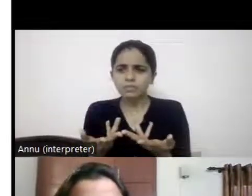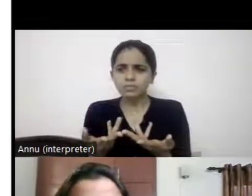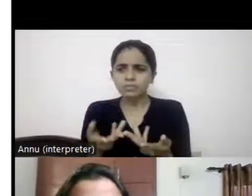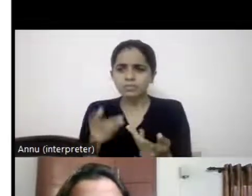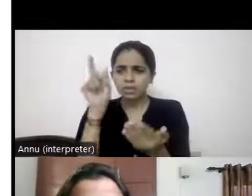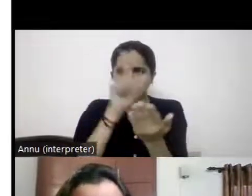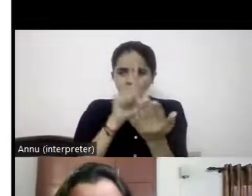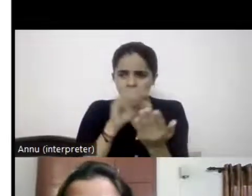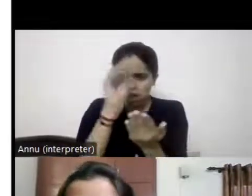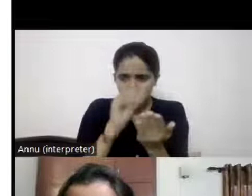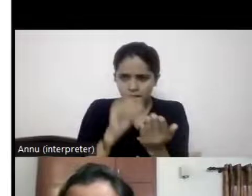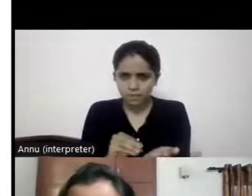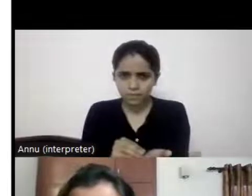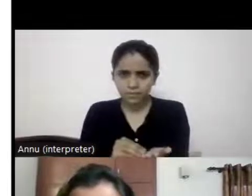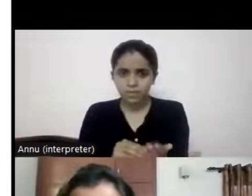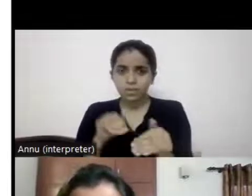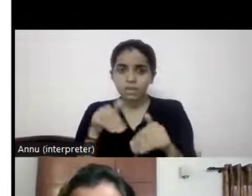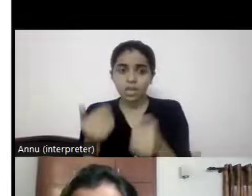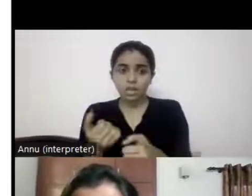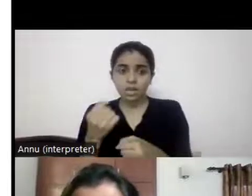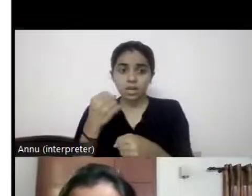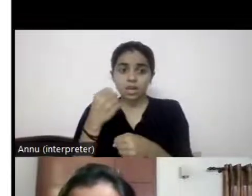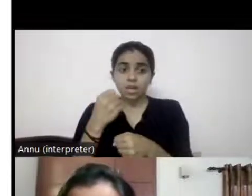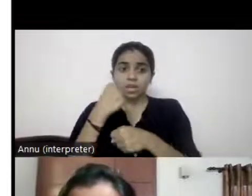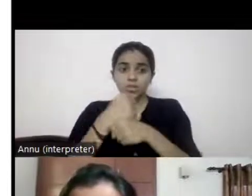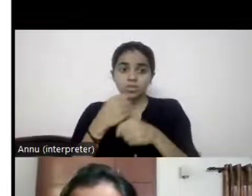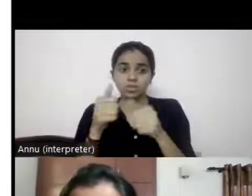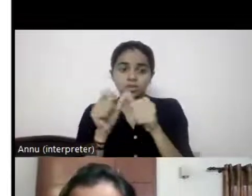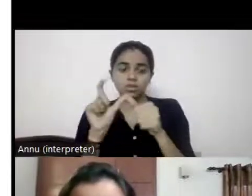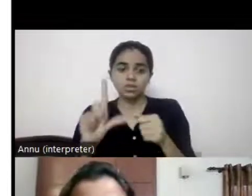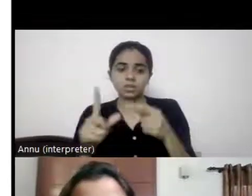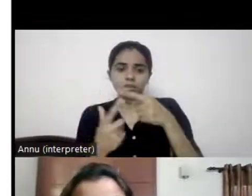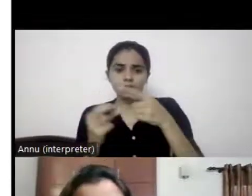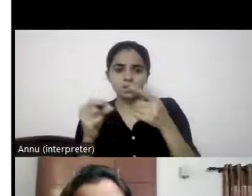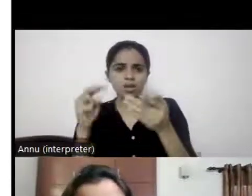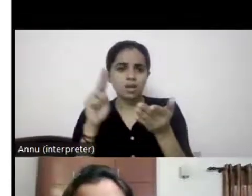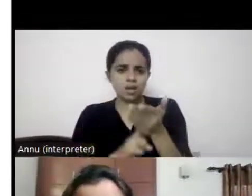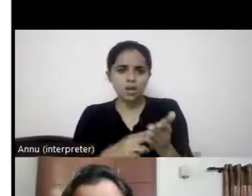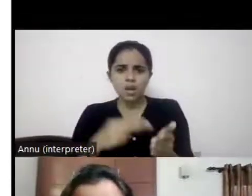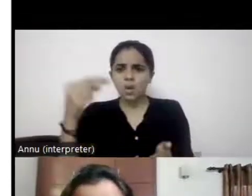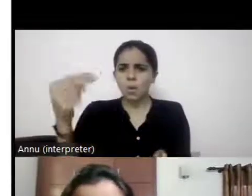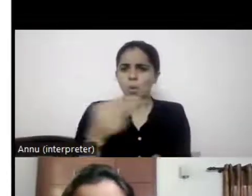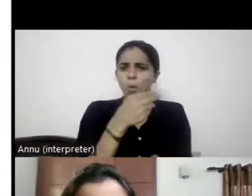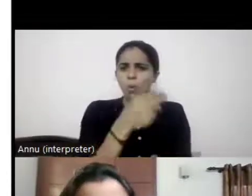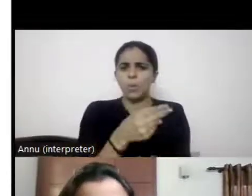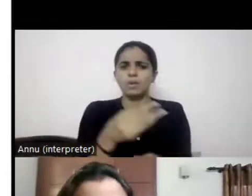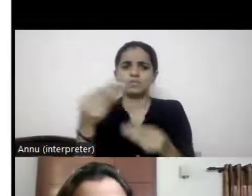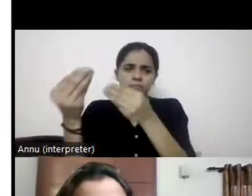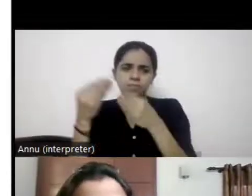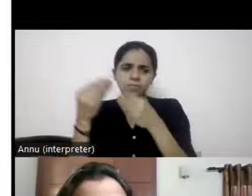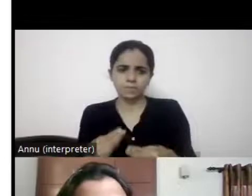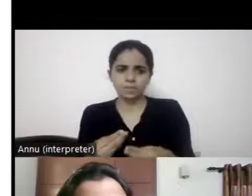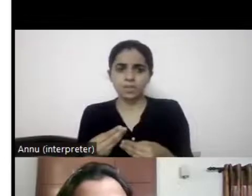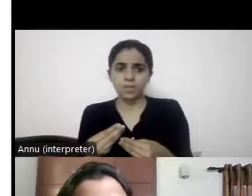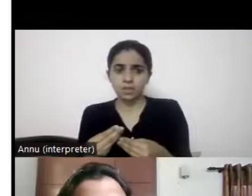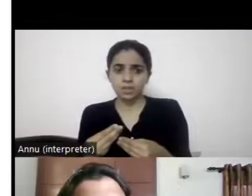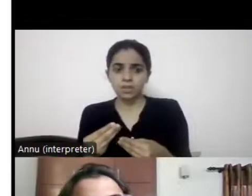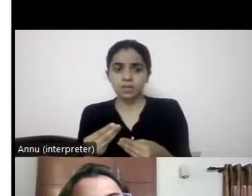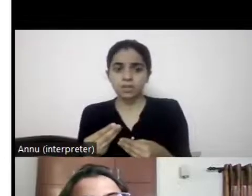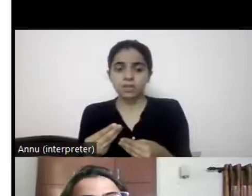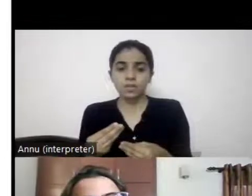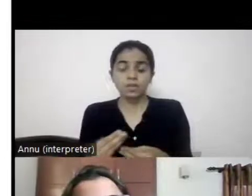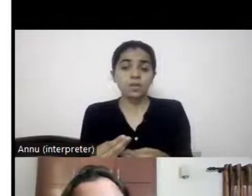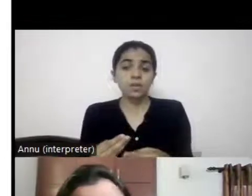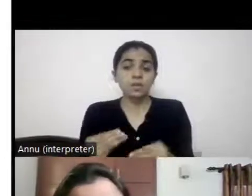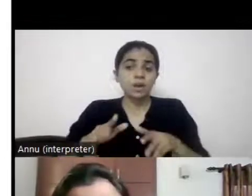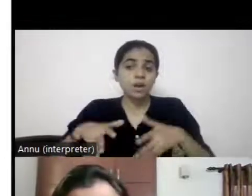writer, Francis Galton, who gives this term eugenics. And he talks about how there is a need